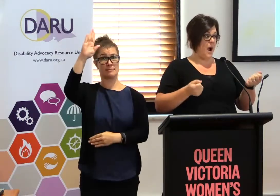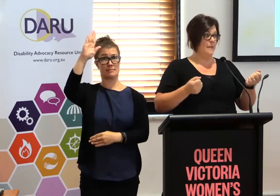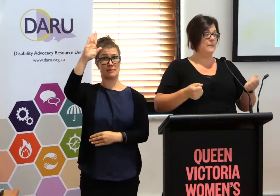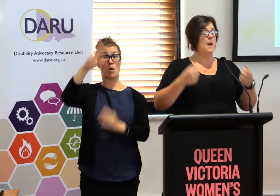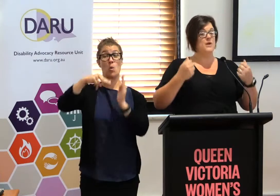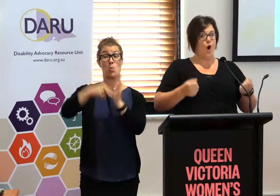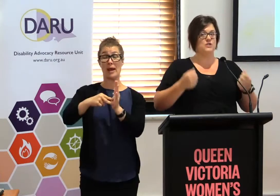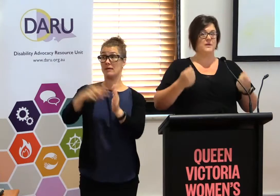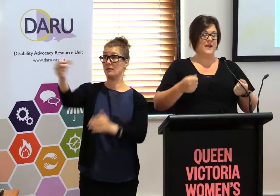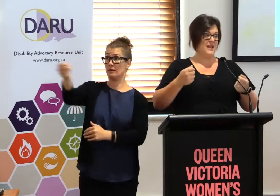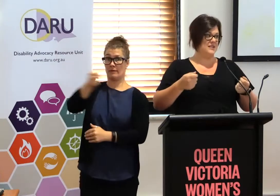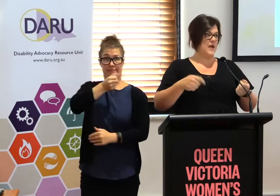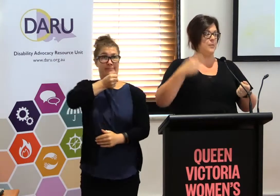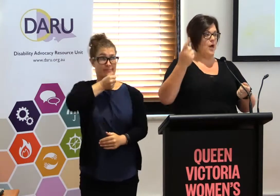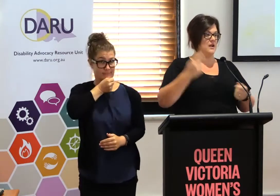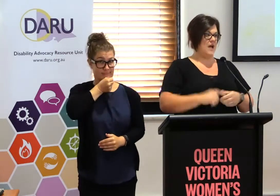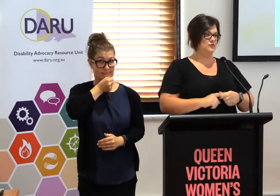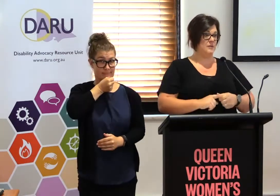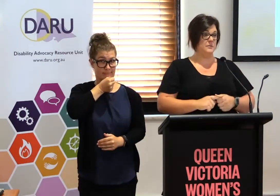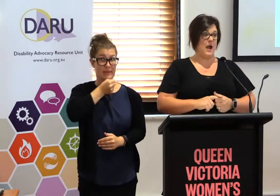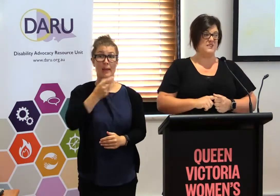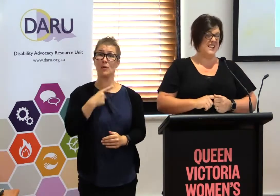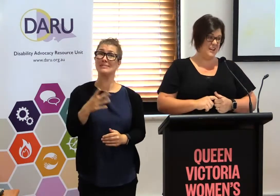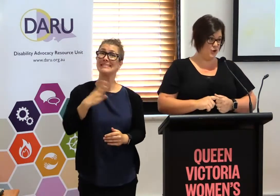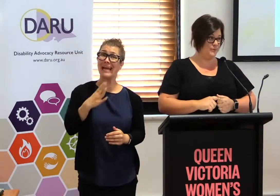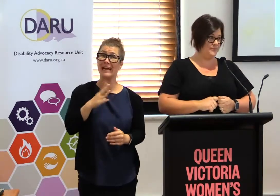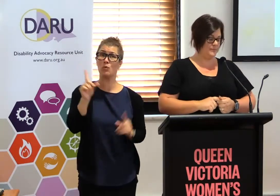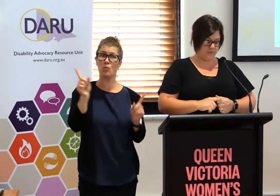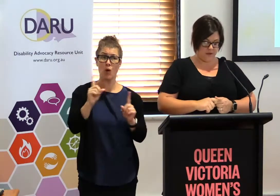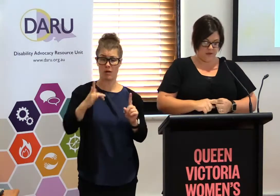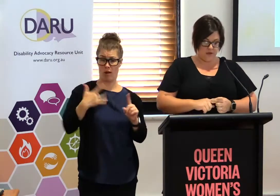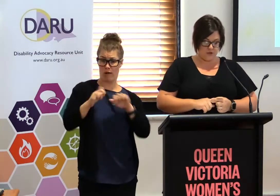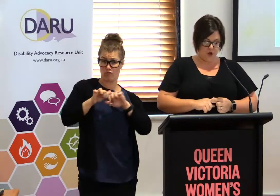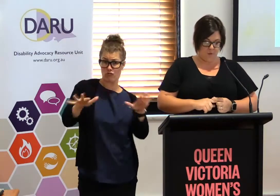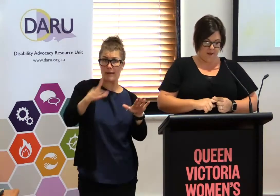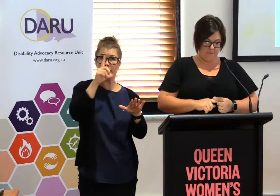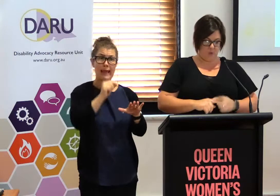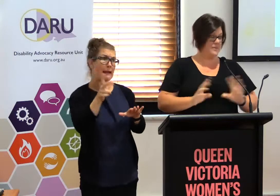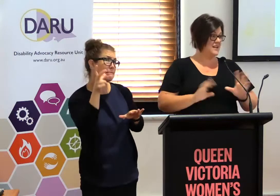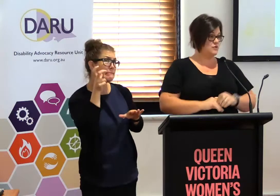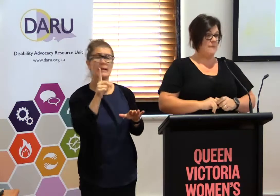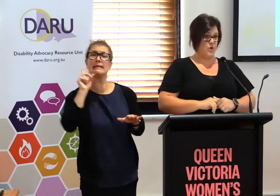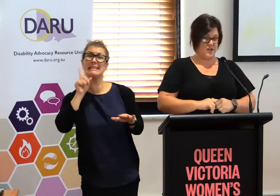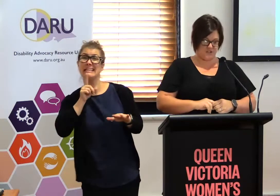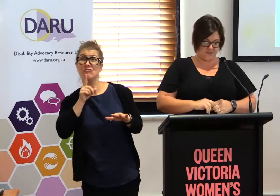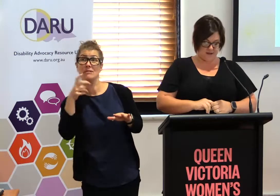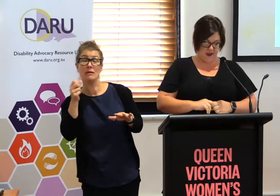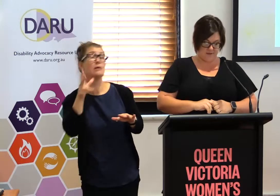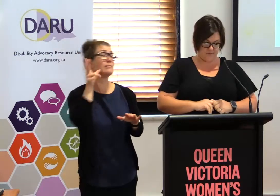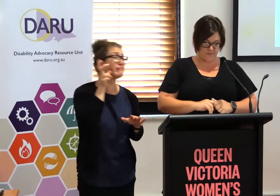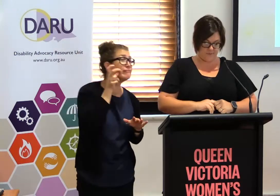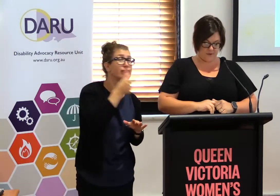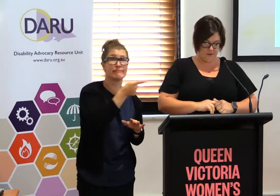to come, because we need the people on the live stream to be able to hear you. So there'll be plenty of time for questions